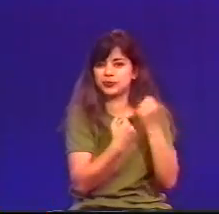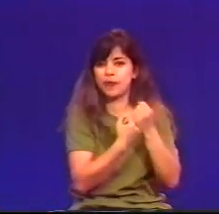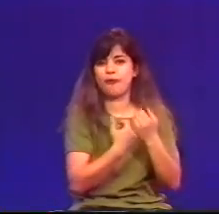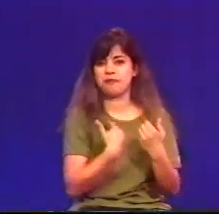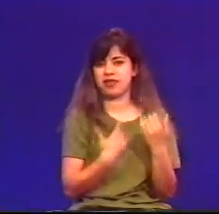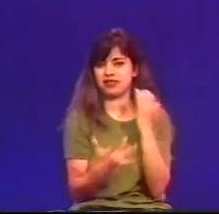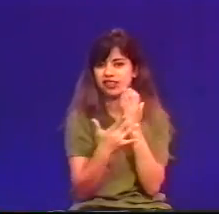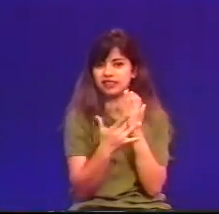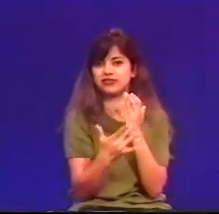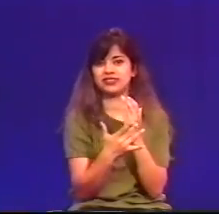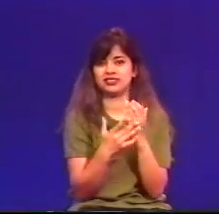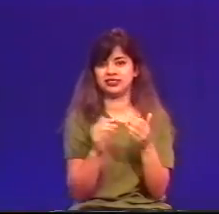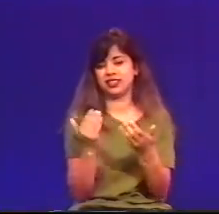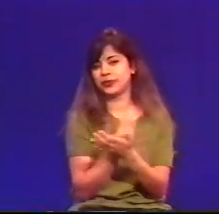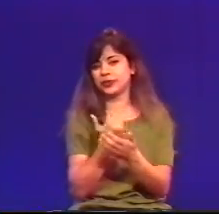So captioning is cool.